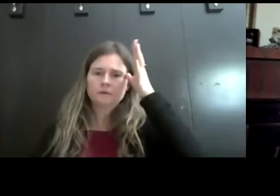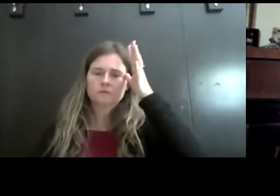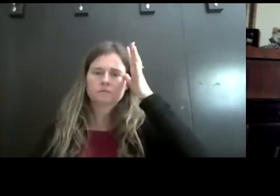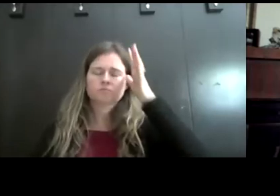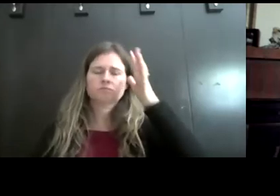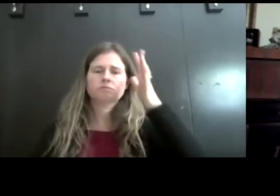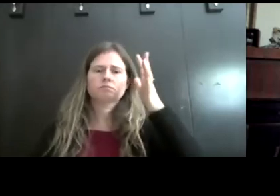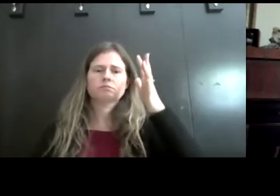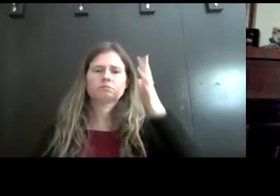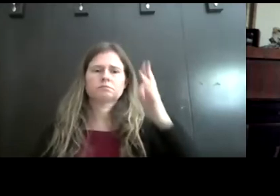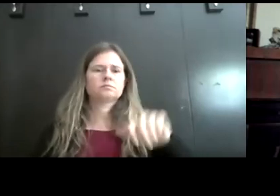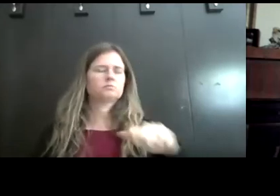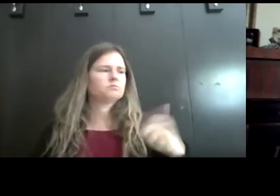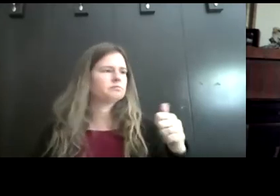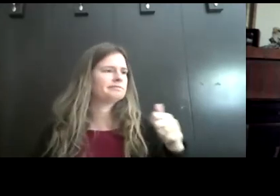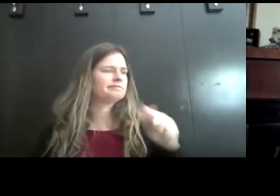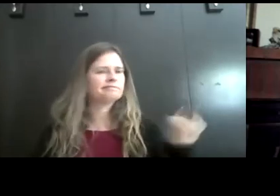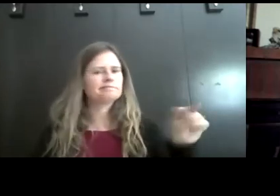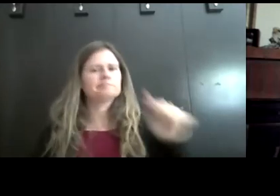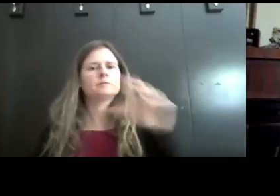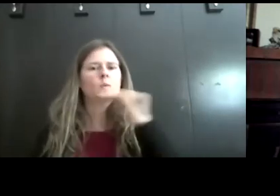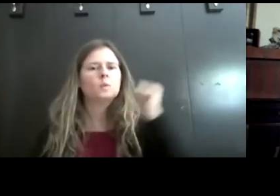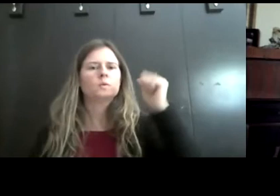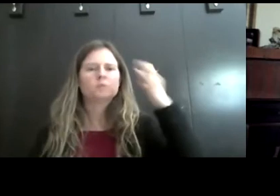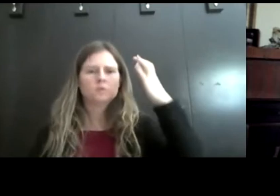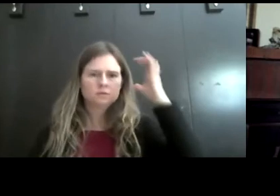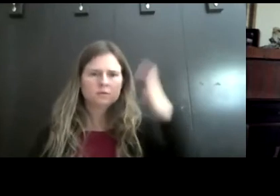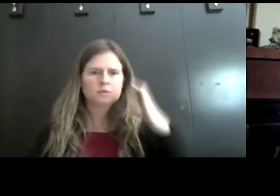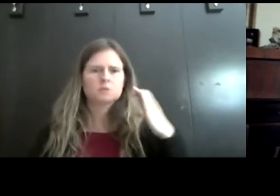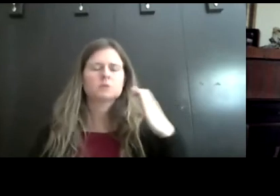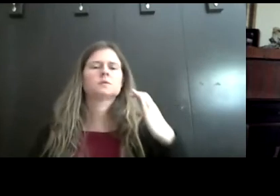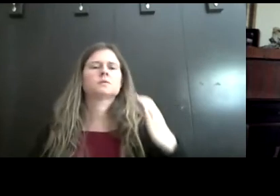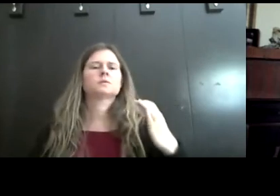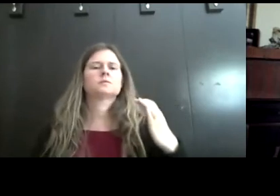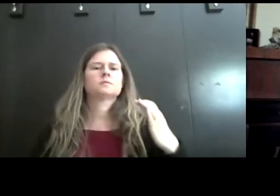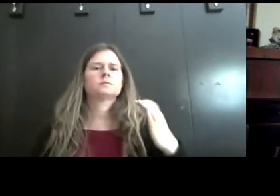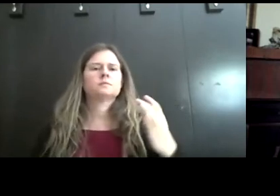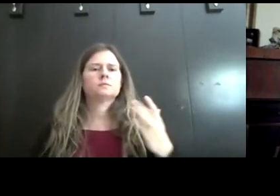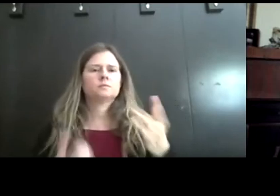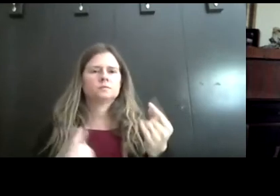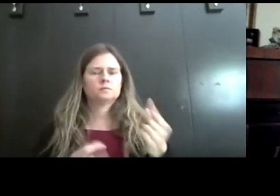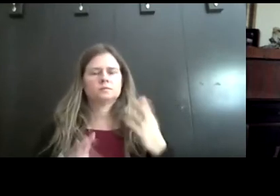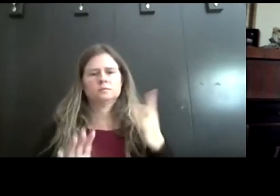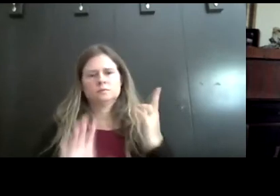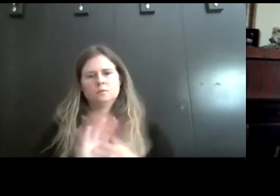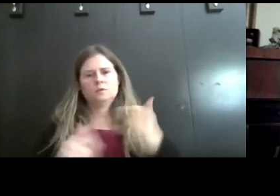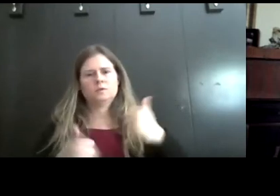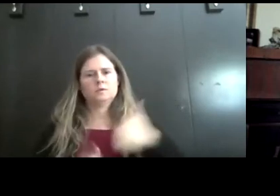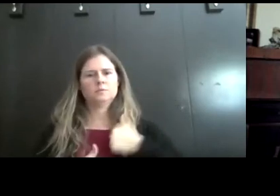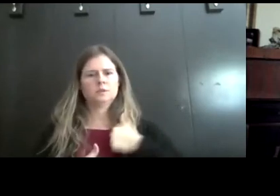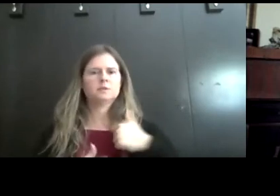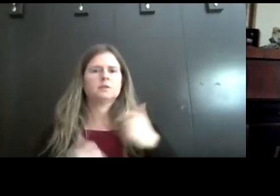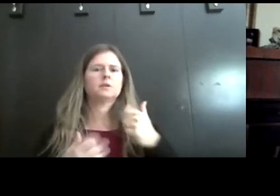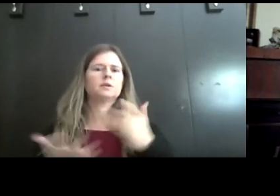and many of my older cousins and older uncles served in World War II and had to survive